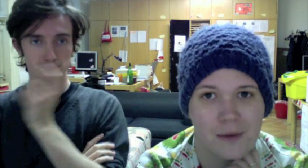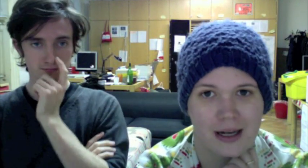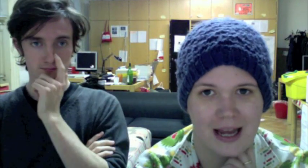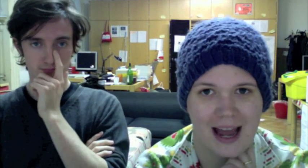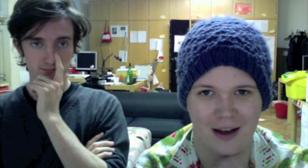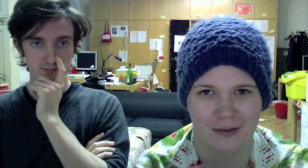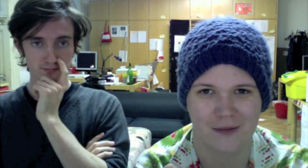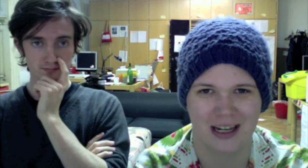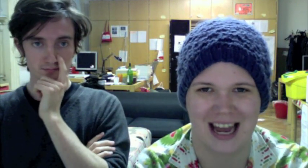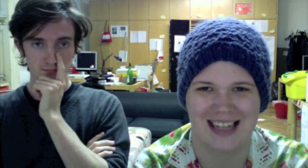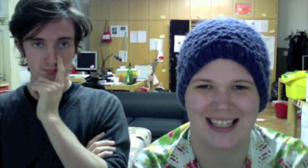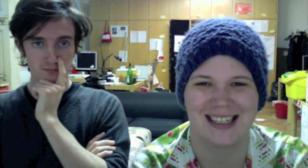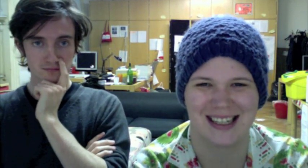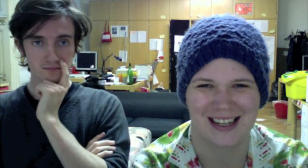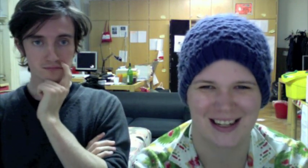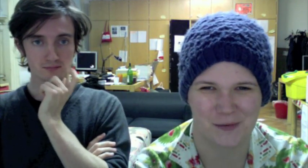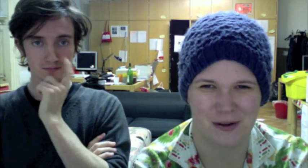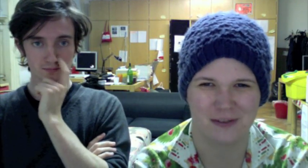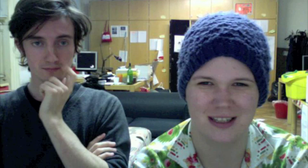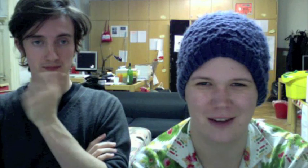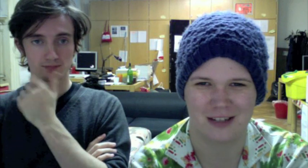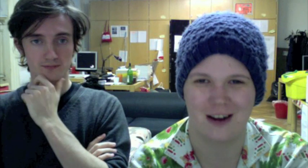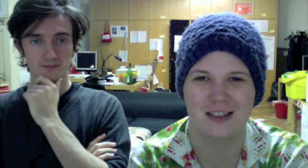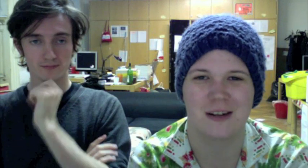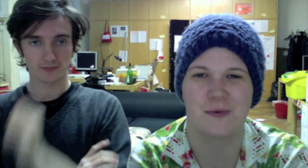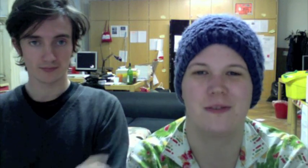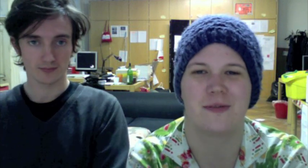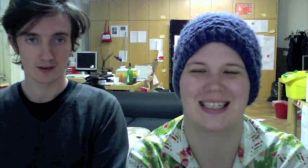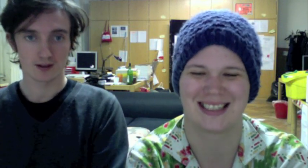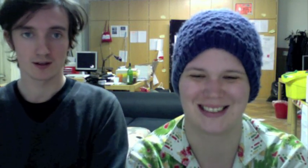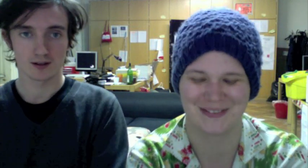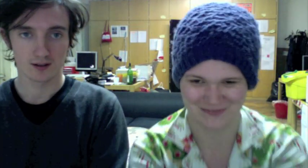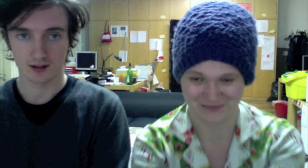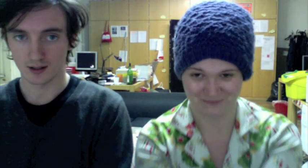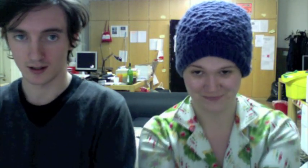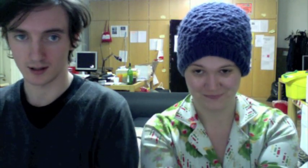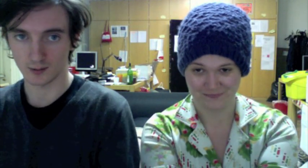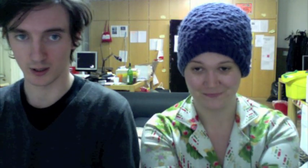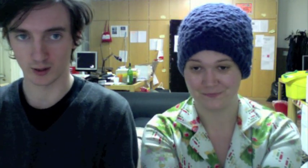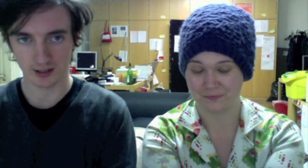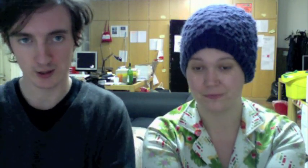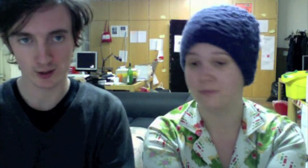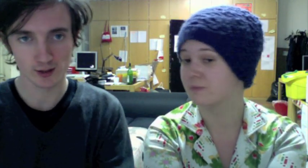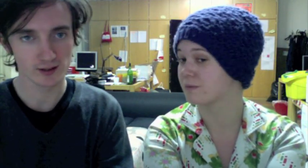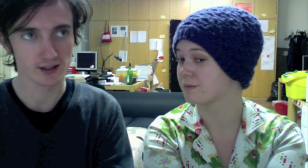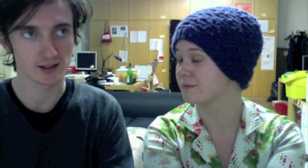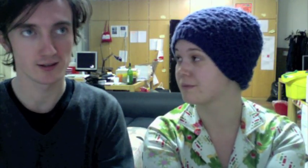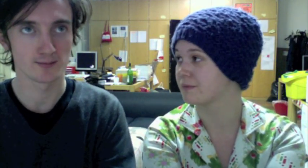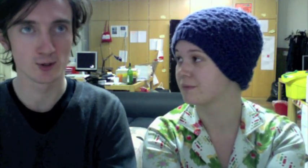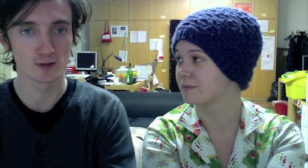communiqué of communication, the moves of the Austrian movement. We're going to quickly show you the moves that are